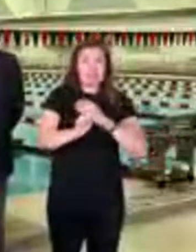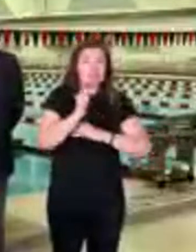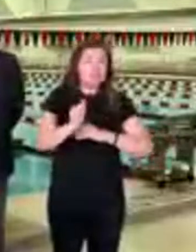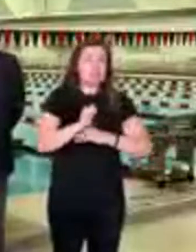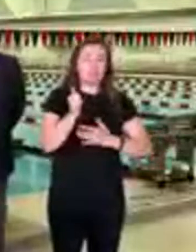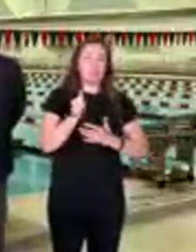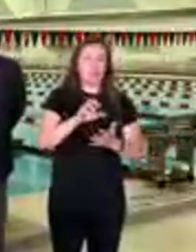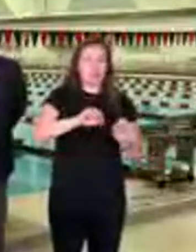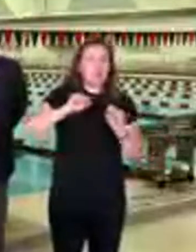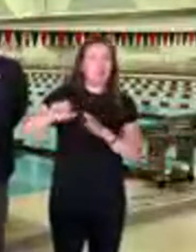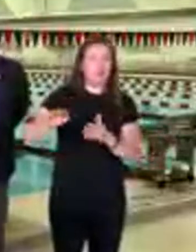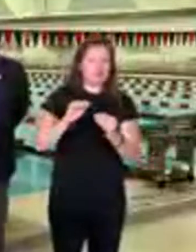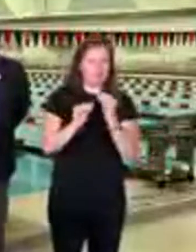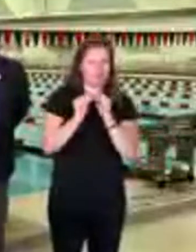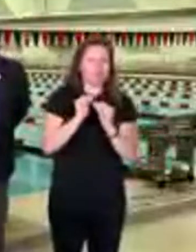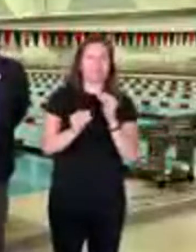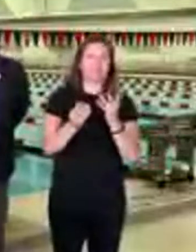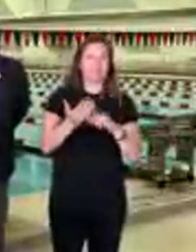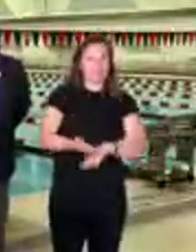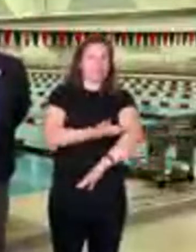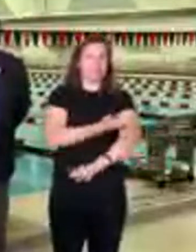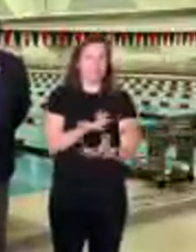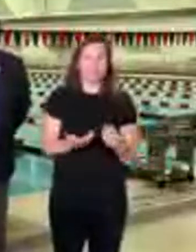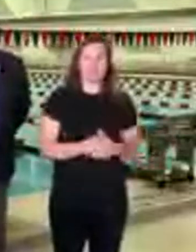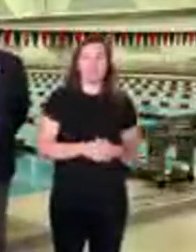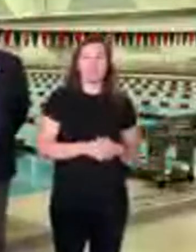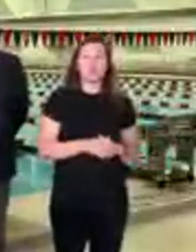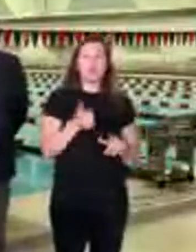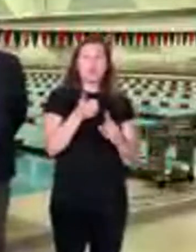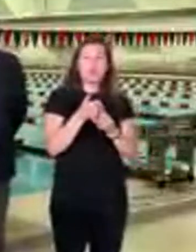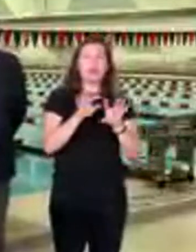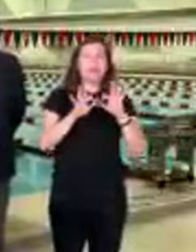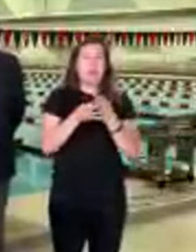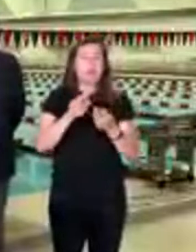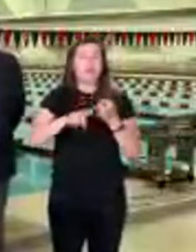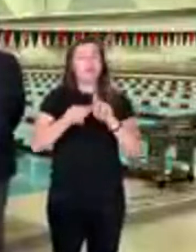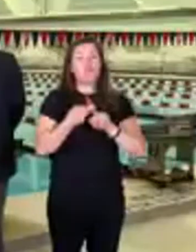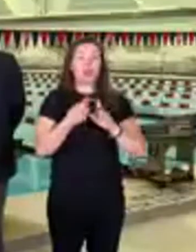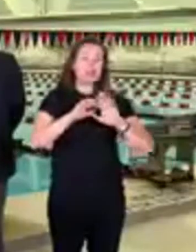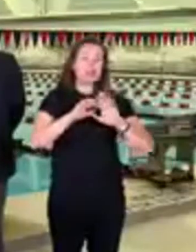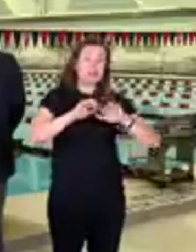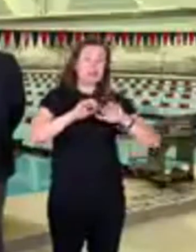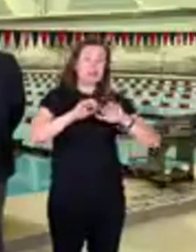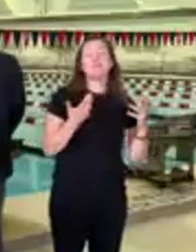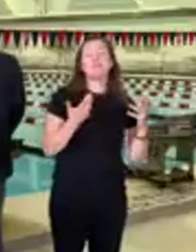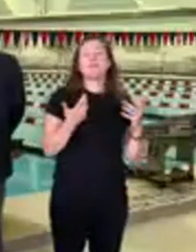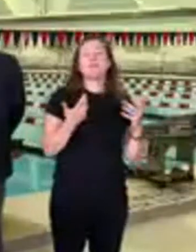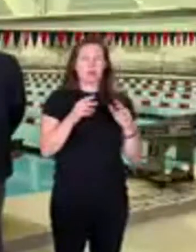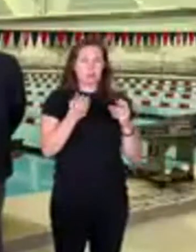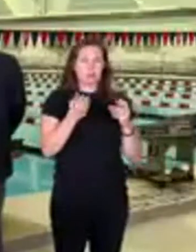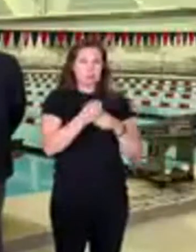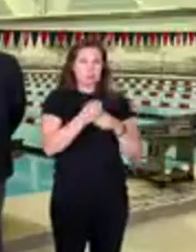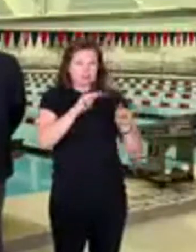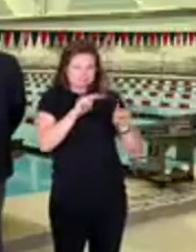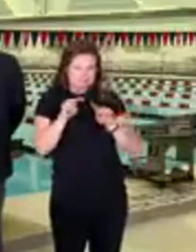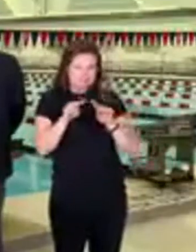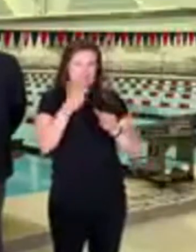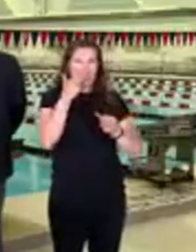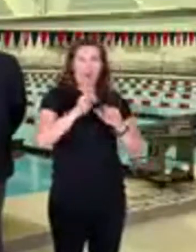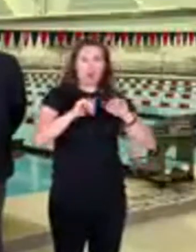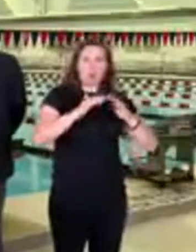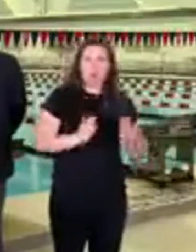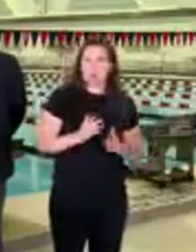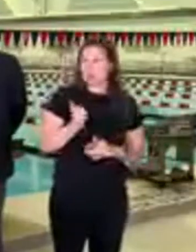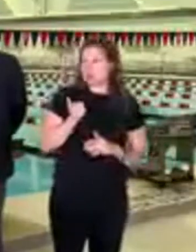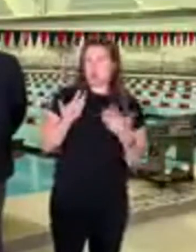tripping hazards. So when you and your family and friends use a pool, be vigilant about supervising swimmers. As the county